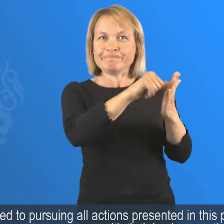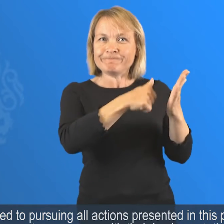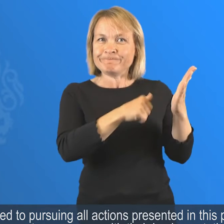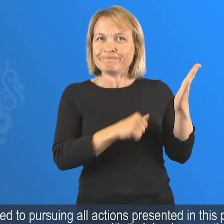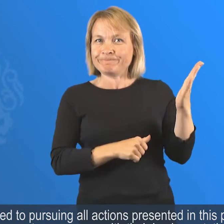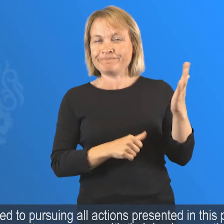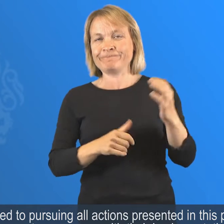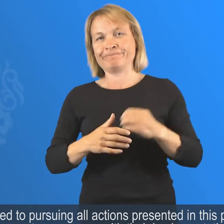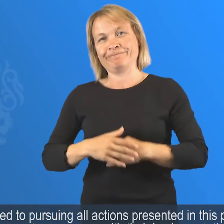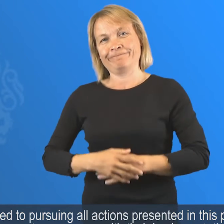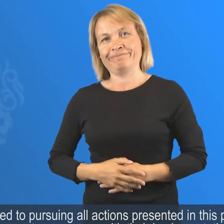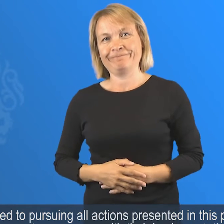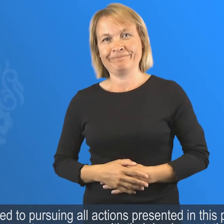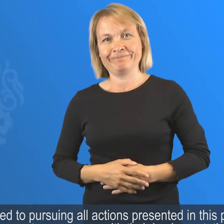implementation.